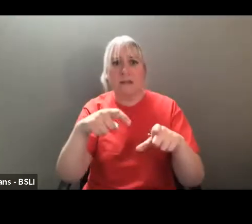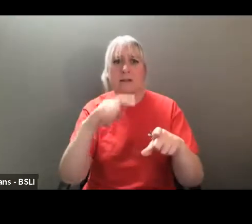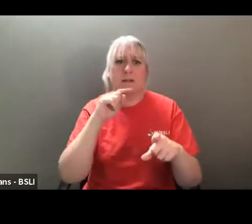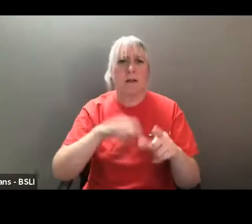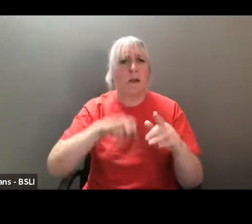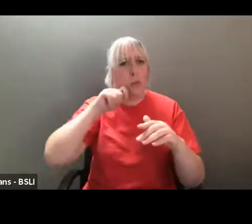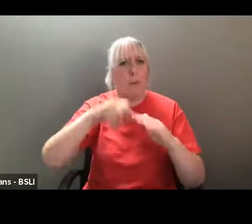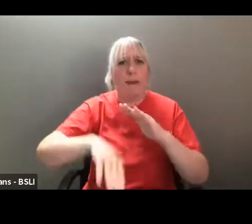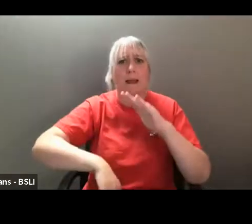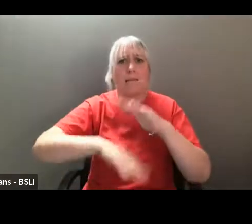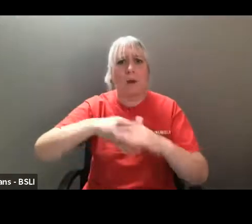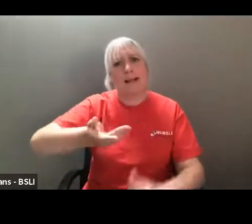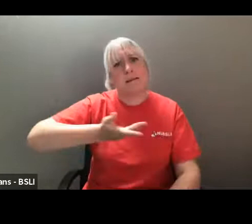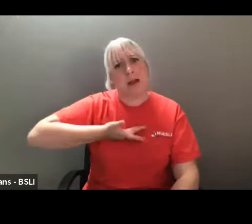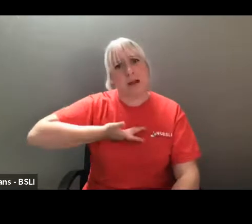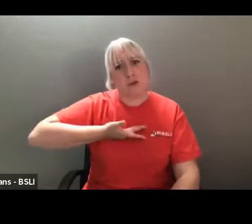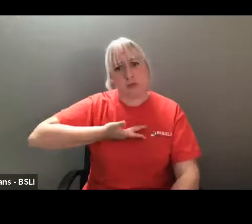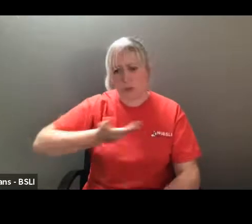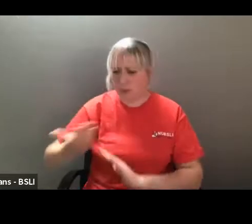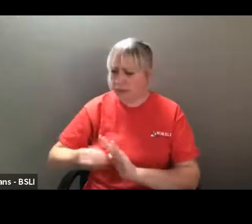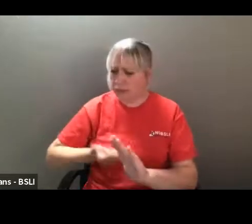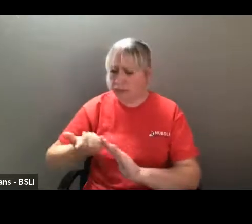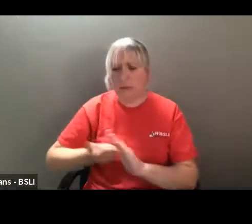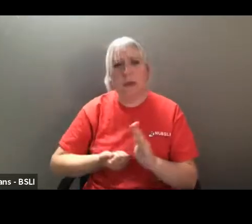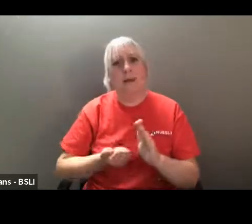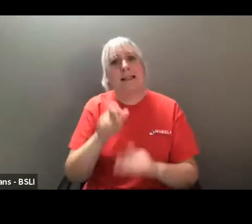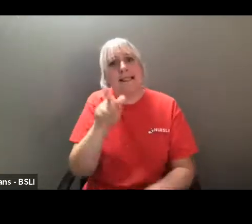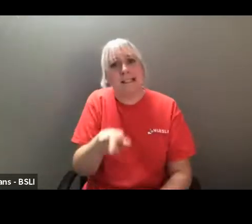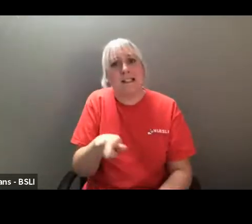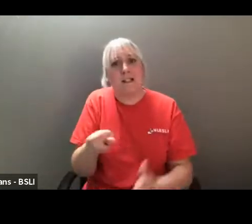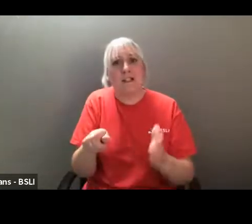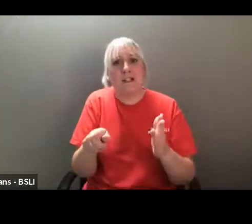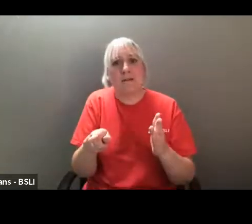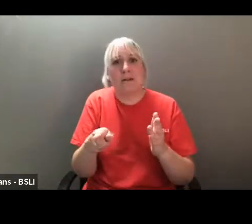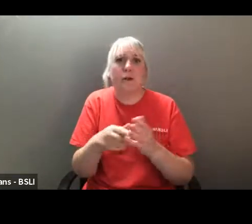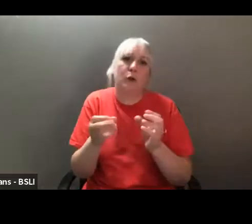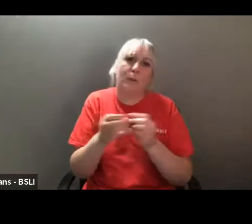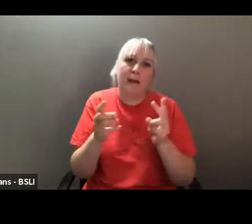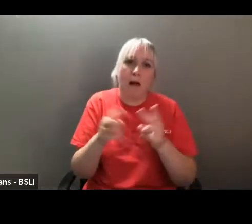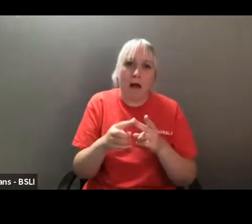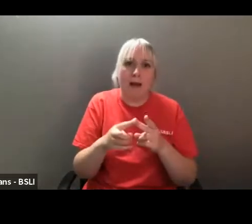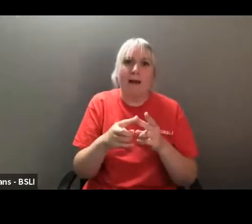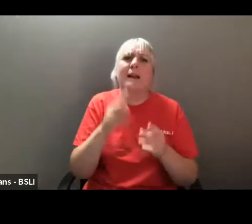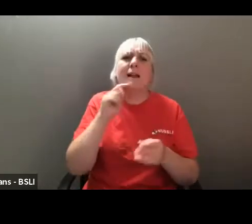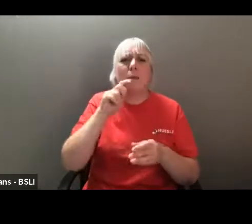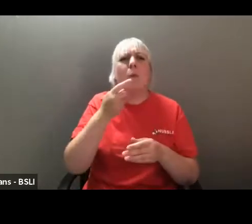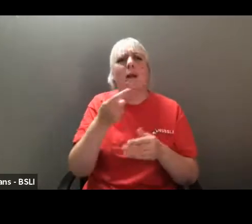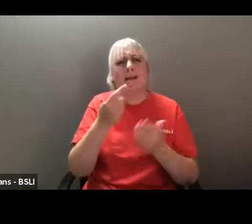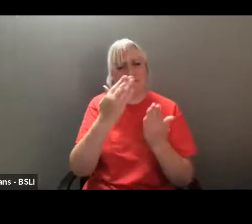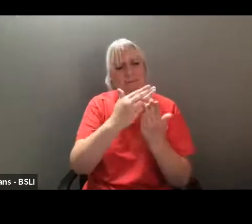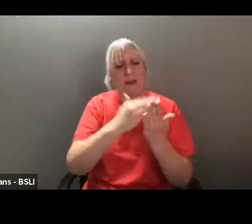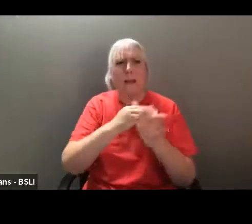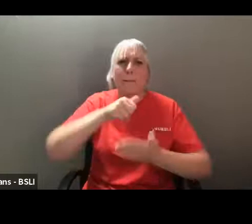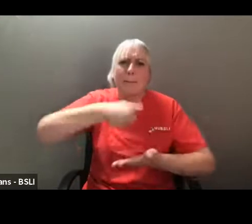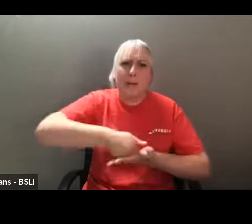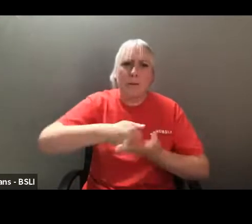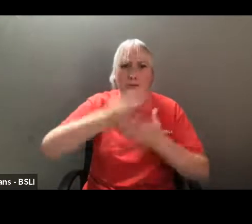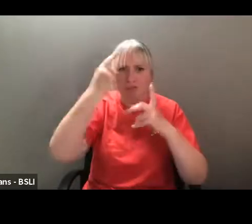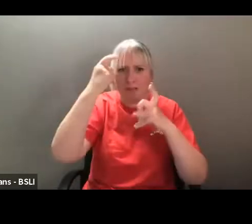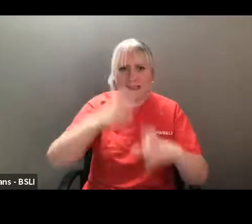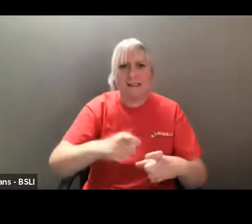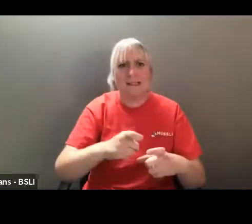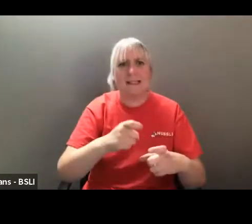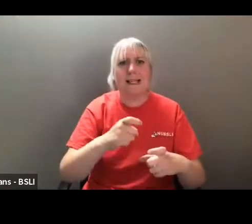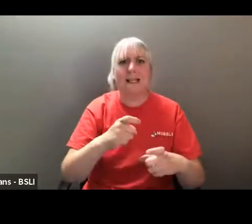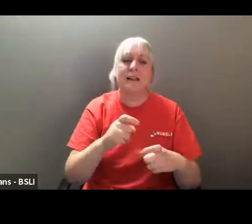to a citizen's basic income subject to a minimum period of legal residence in the UK and continuous residency